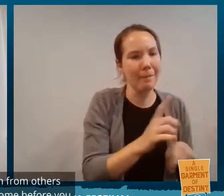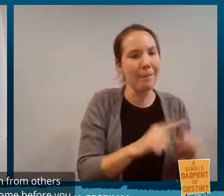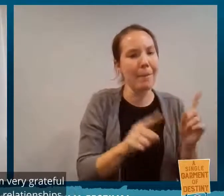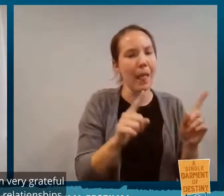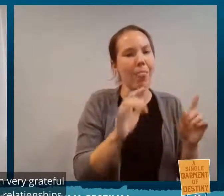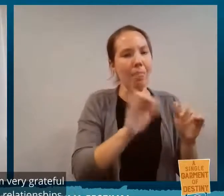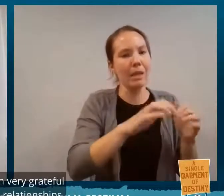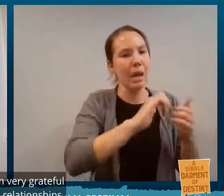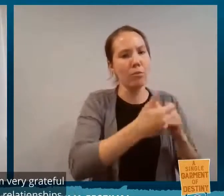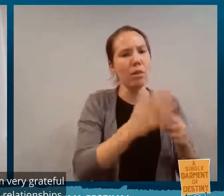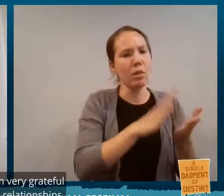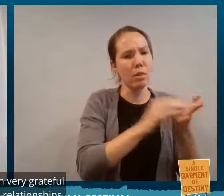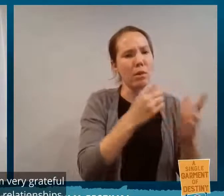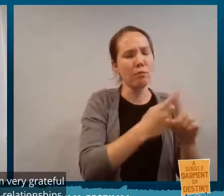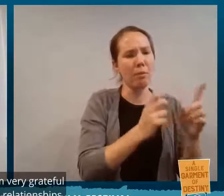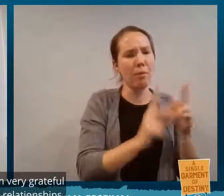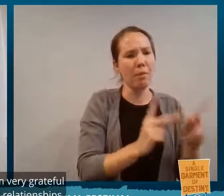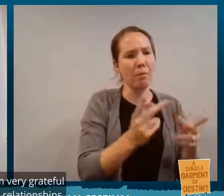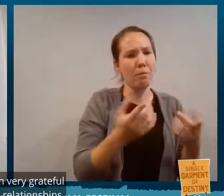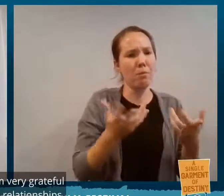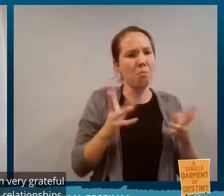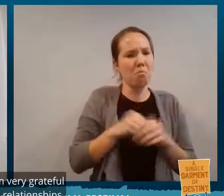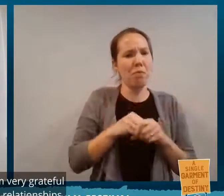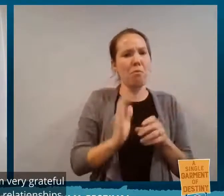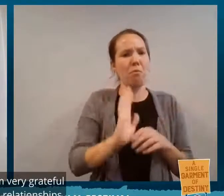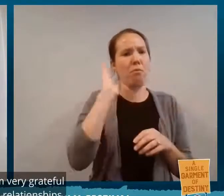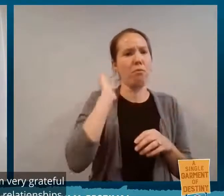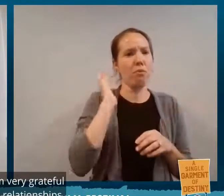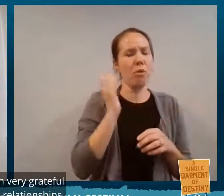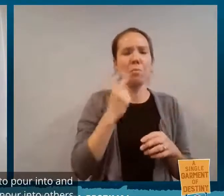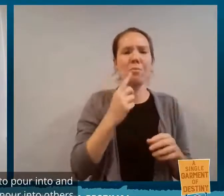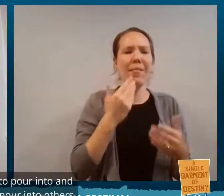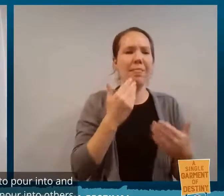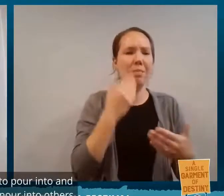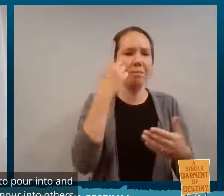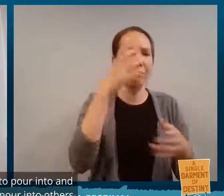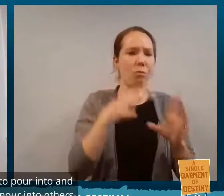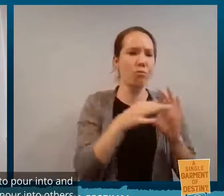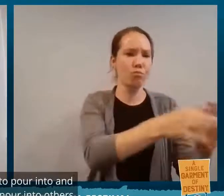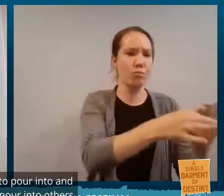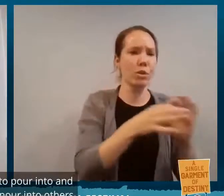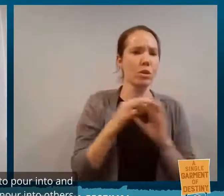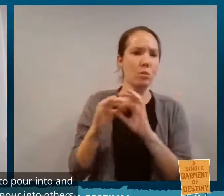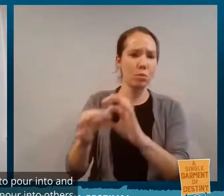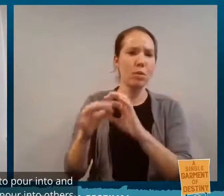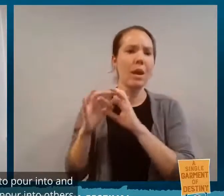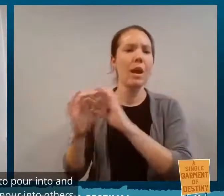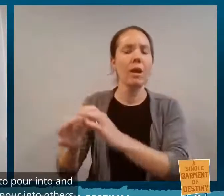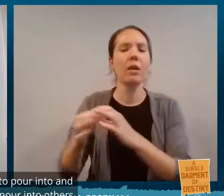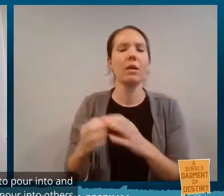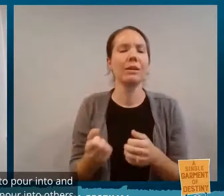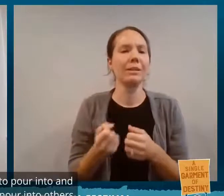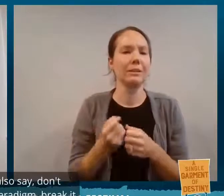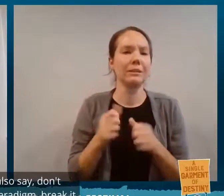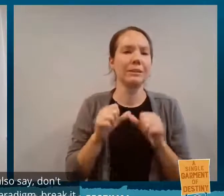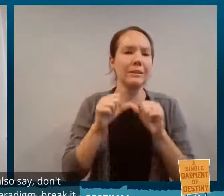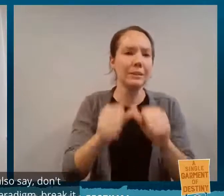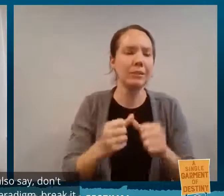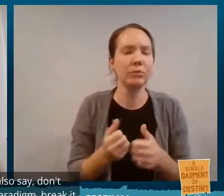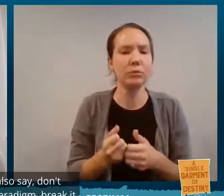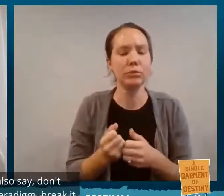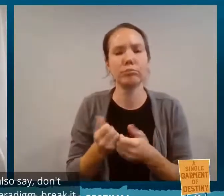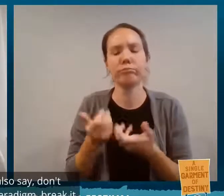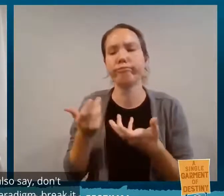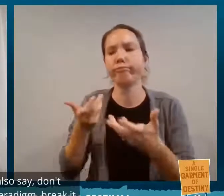come before you. And so I'm very grateful for those relationships and happy to pour into and continue to pour into others. I would